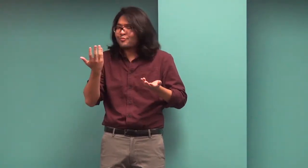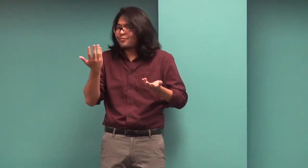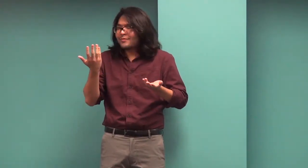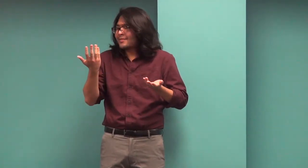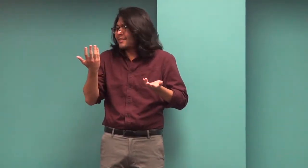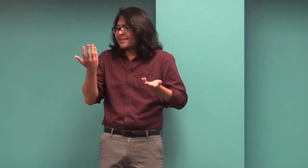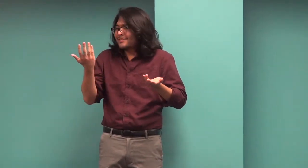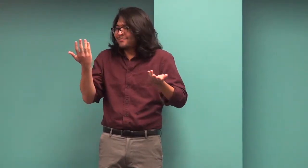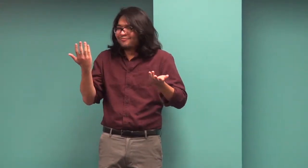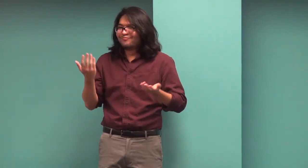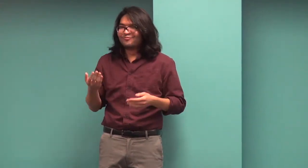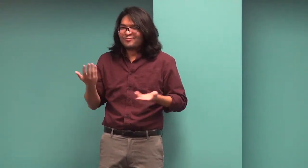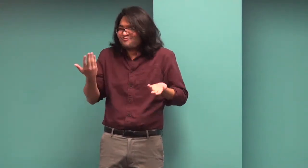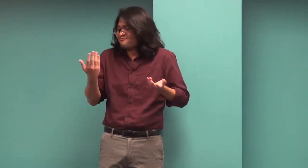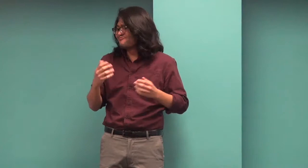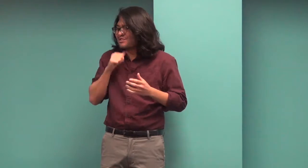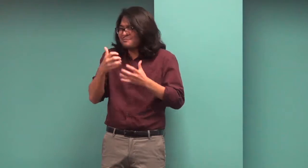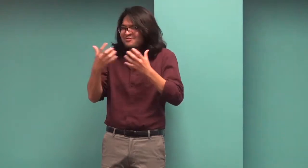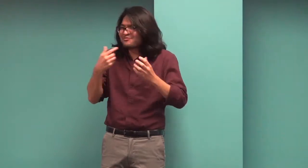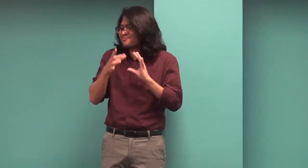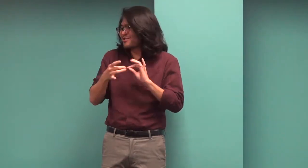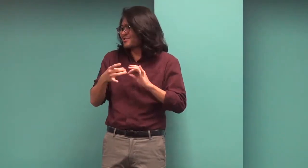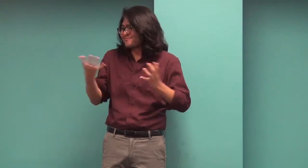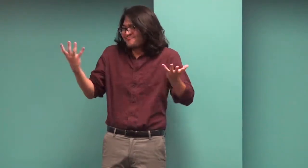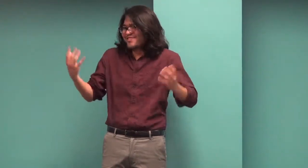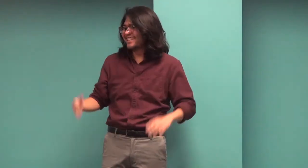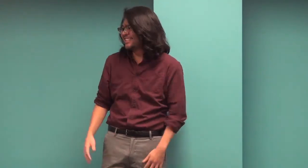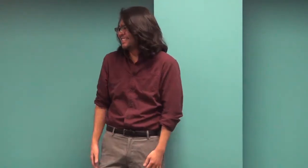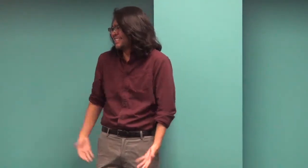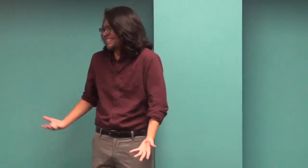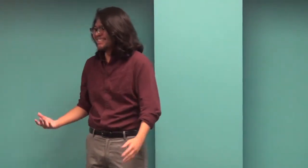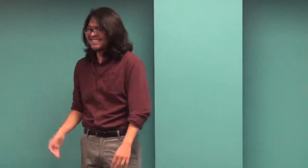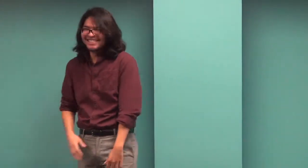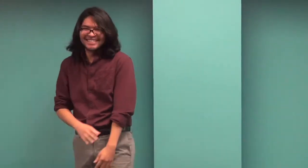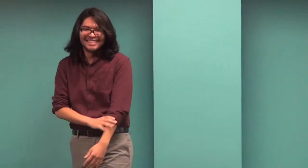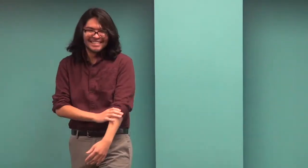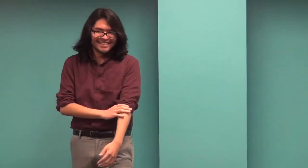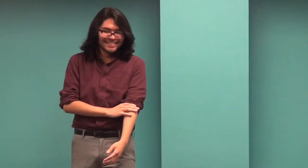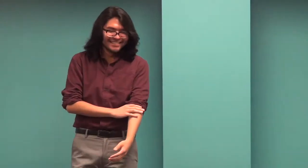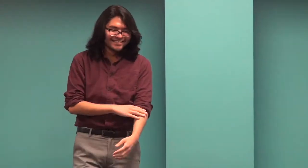future, and I don't have that much to say.